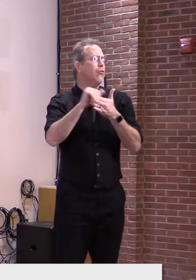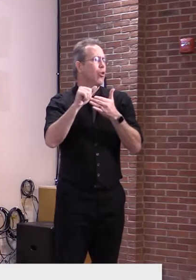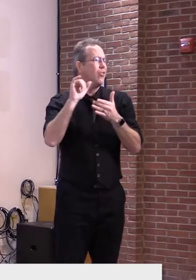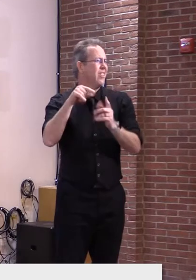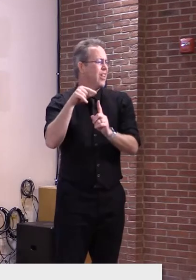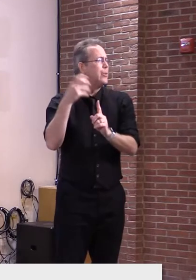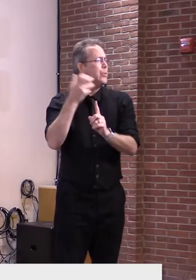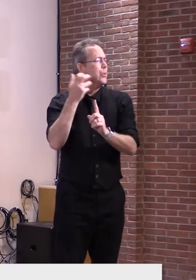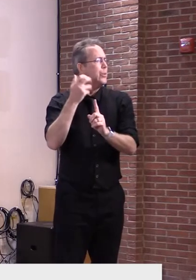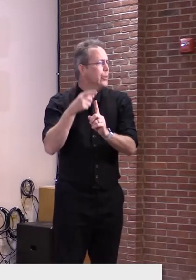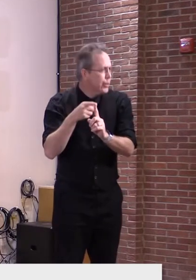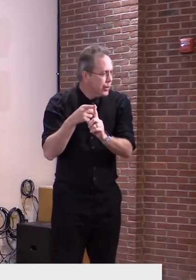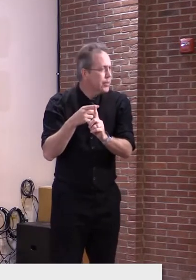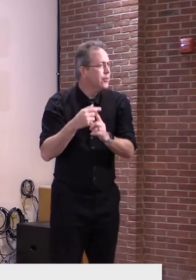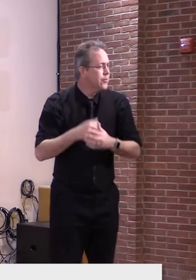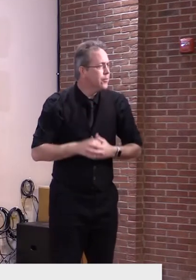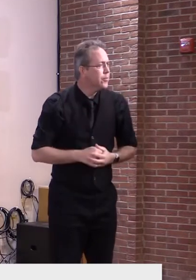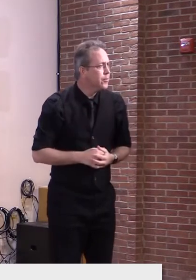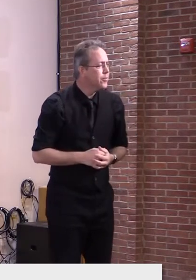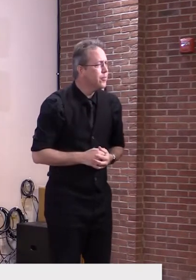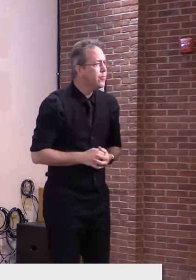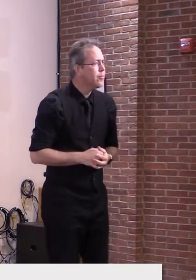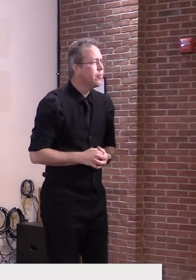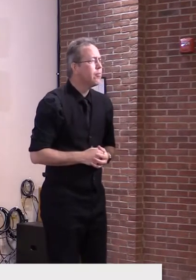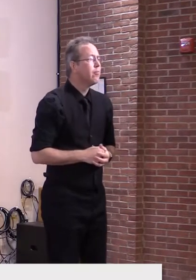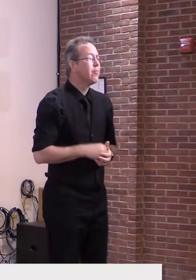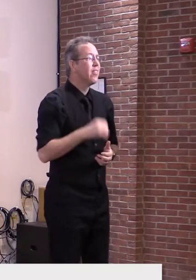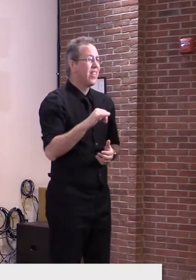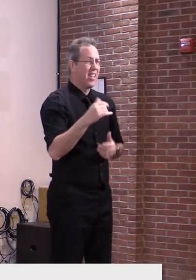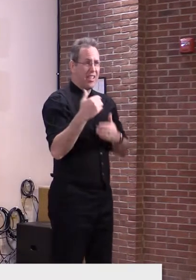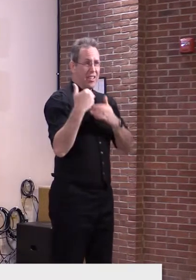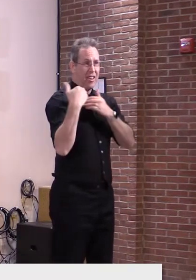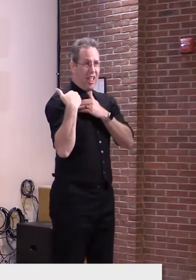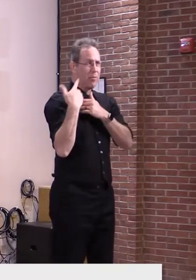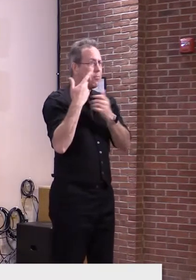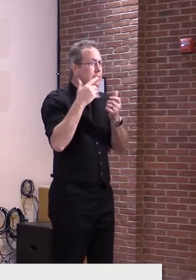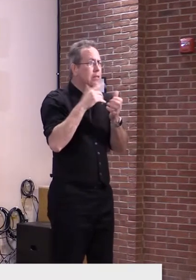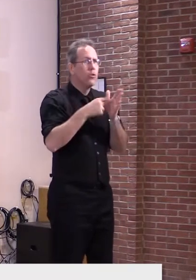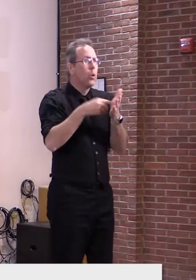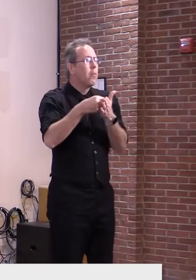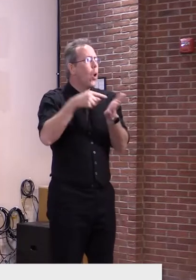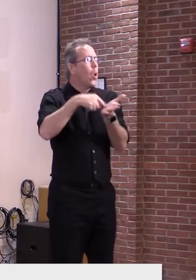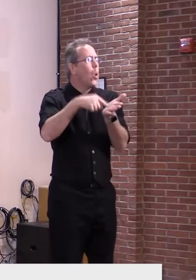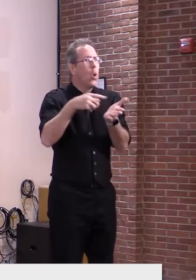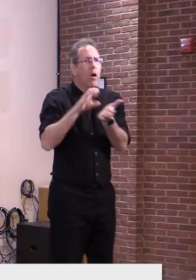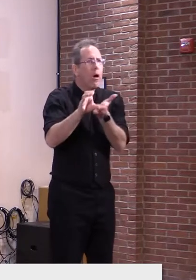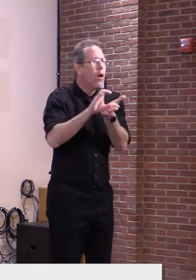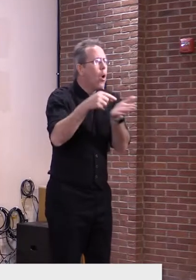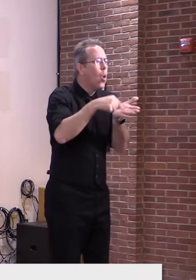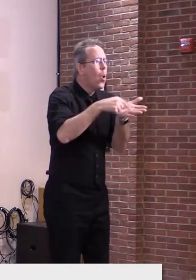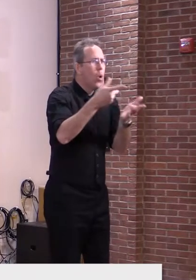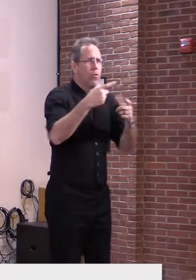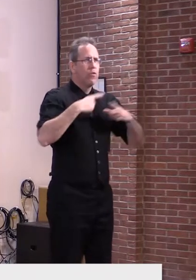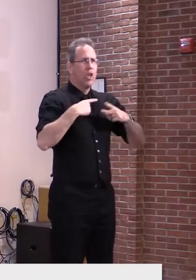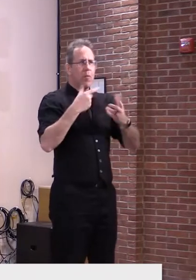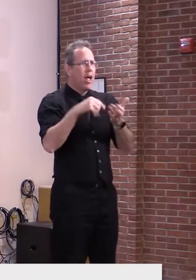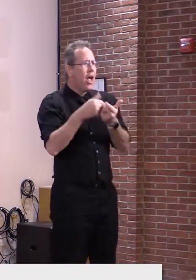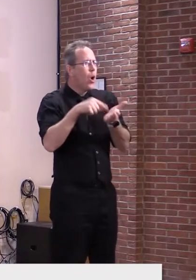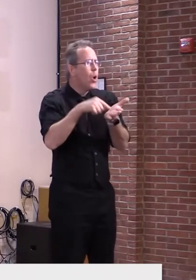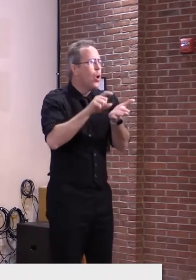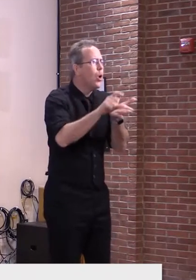Now, unfunded liabilities, that's a word that doesn't make a lot of sense to a lot of people. But in the context